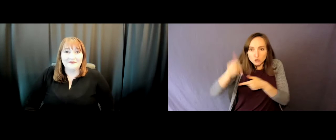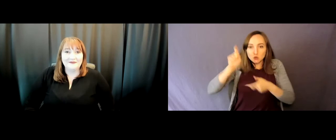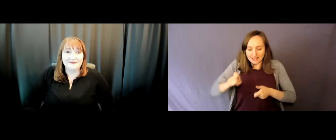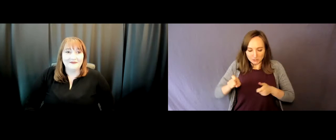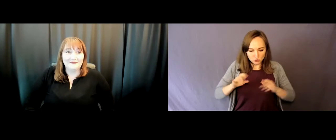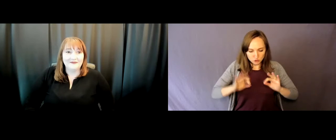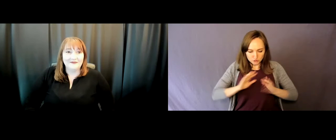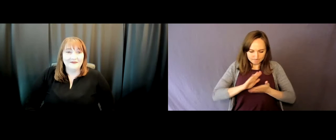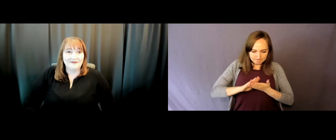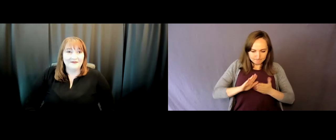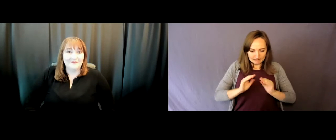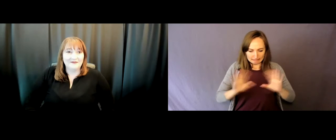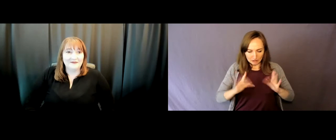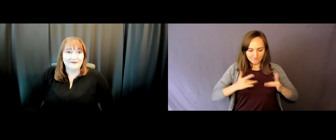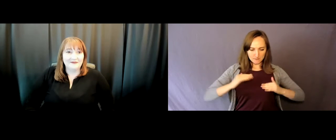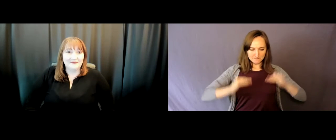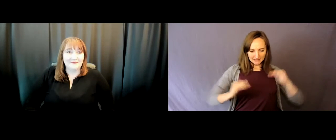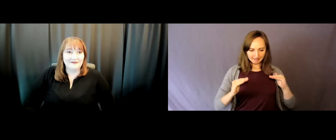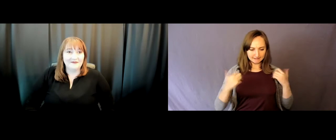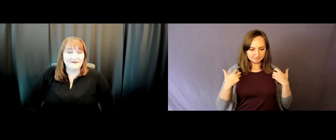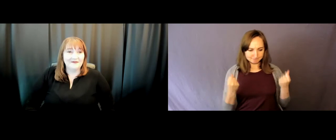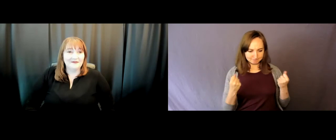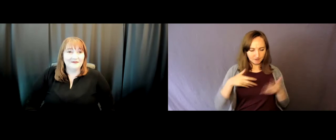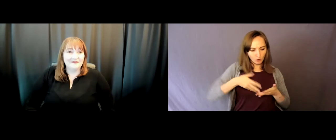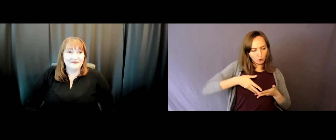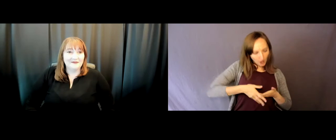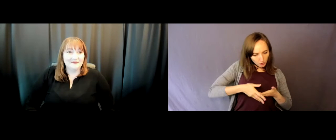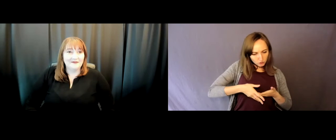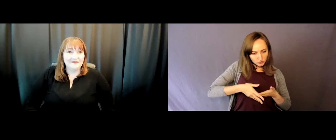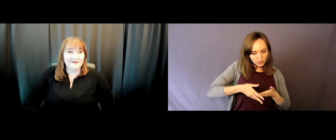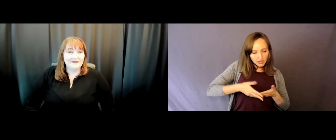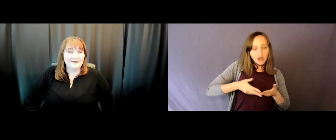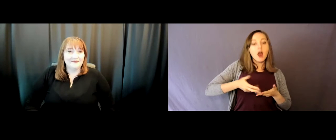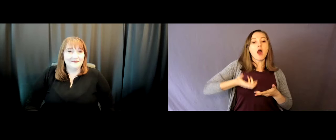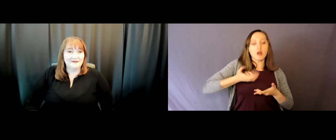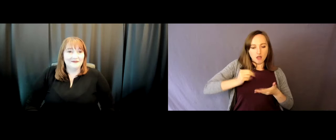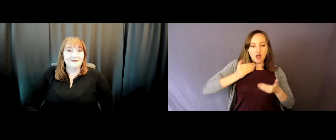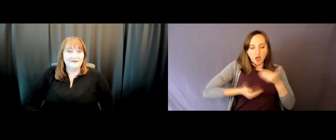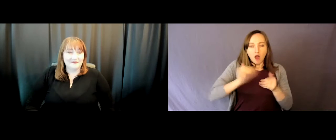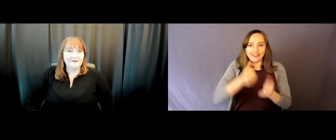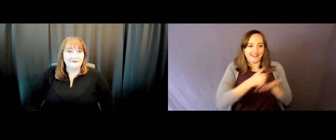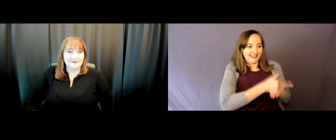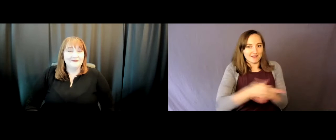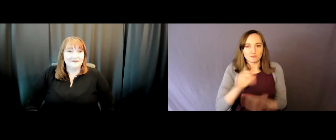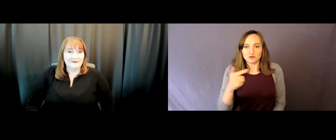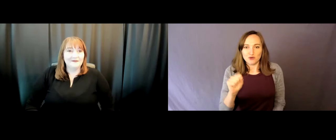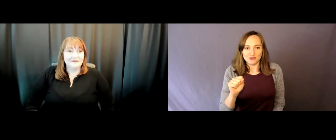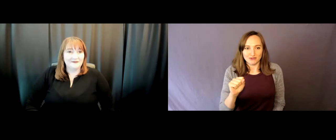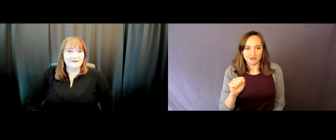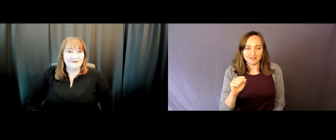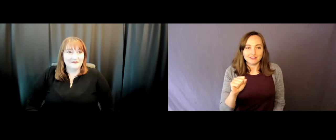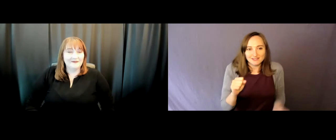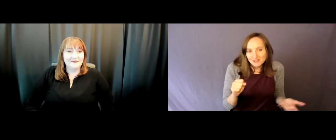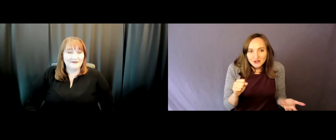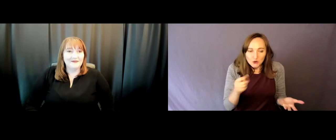clear first and feel balanced, restored, grounded before you could help your dog.